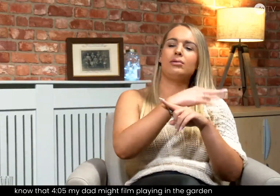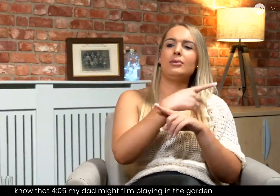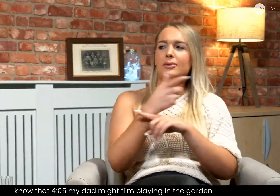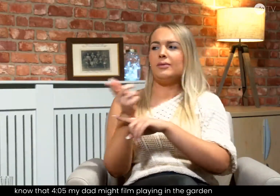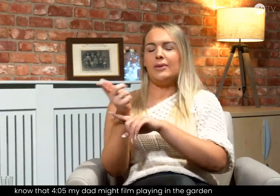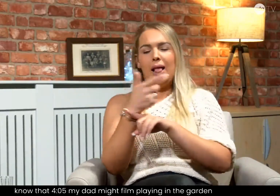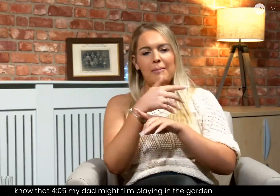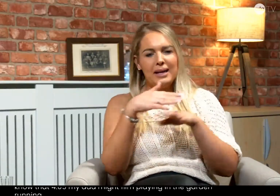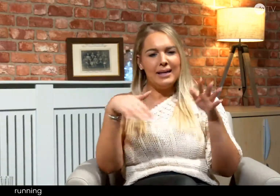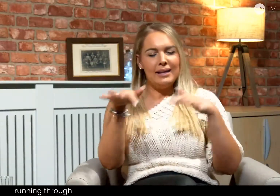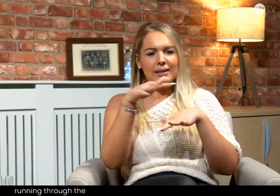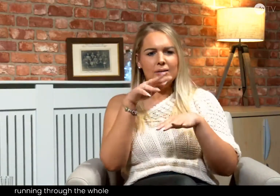with a water sprinkler on.